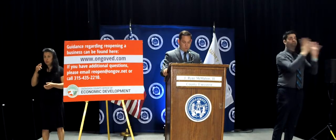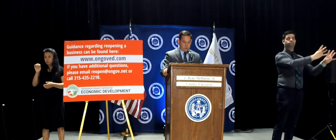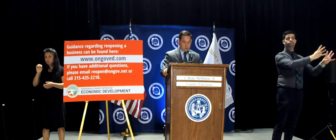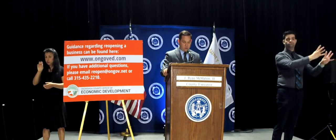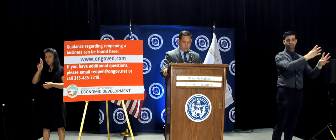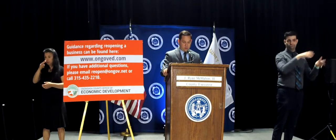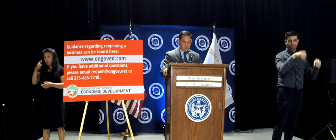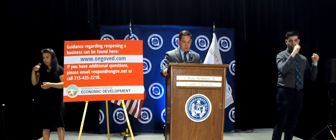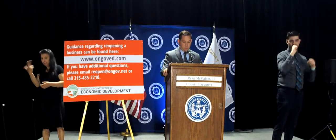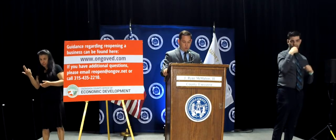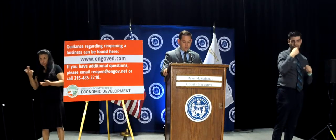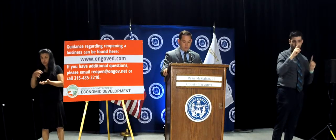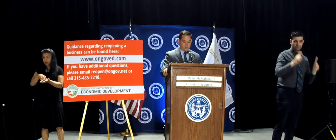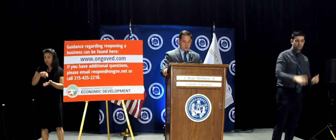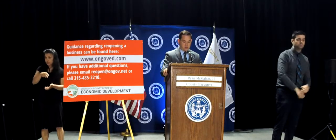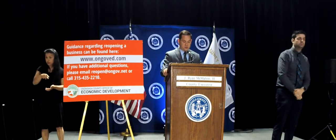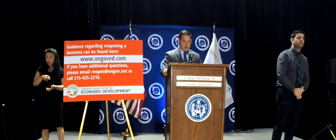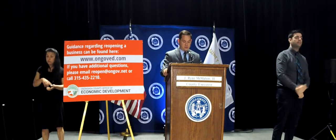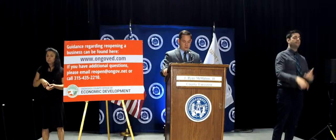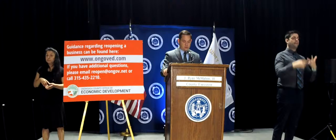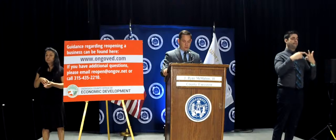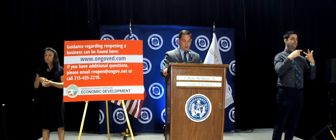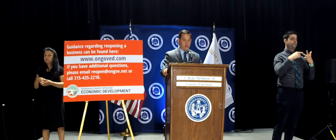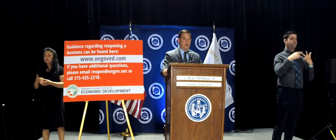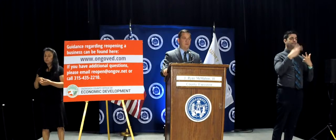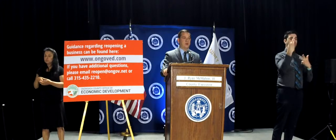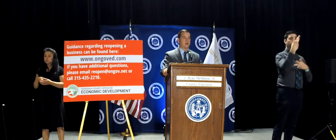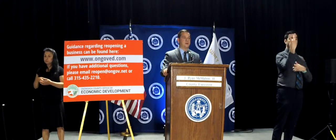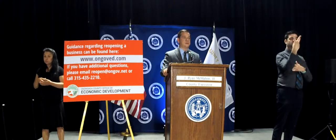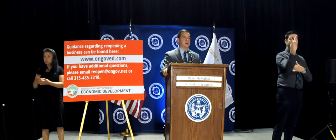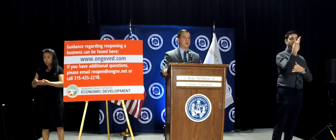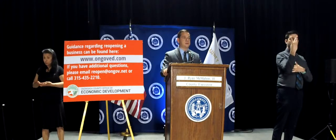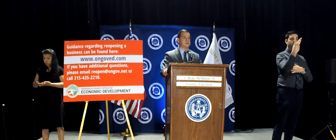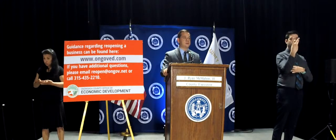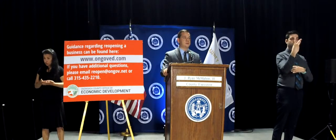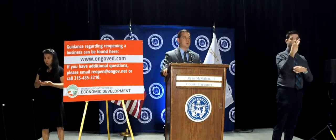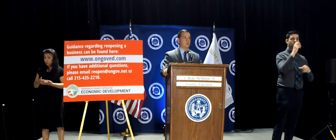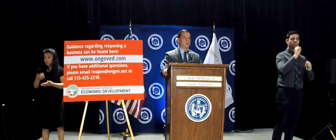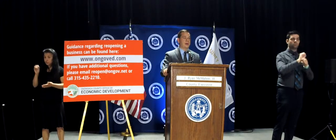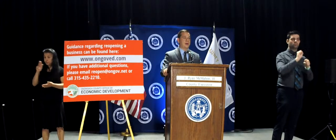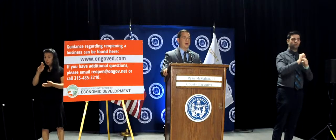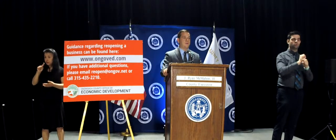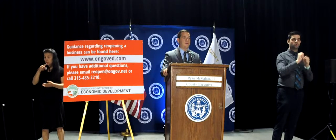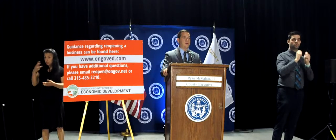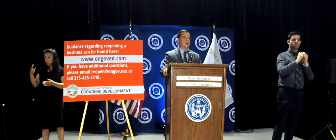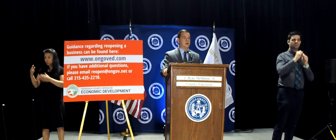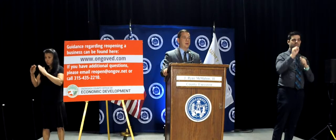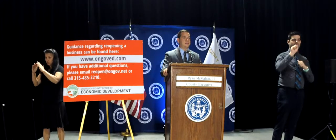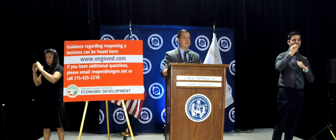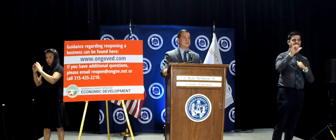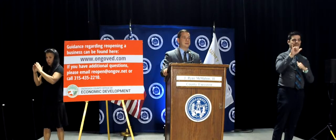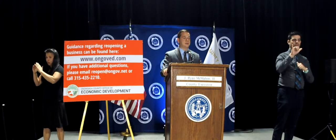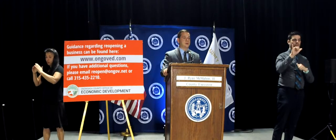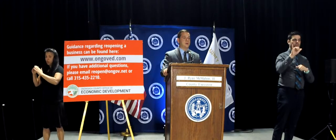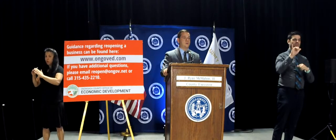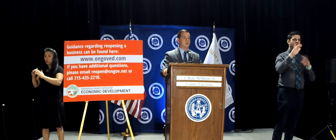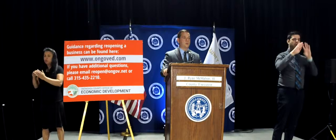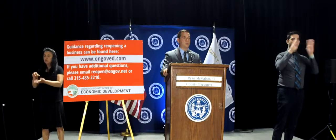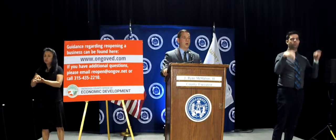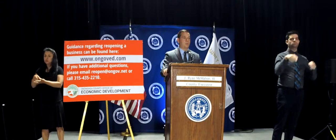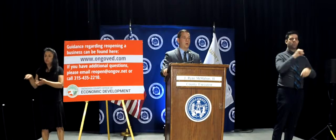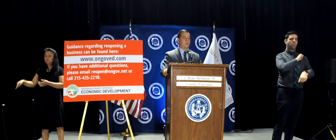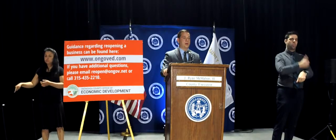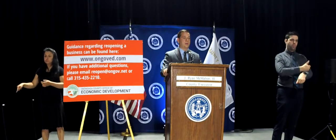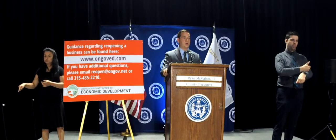Wednesday, we will be working with the Syracuse Housing Authority at various sites, so we will not have testing for